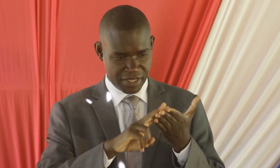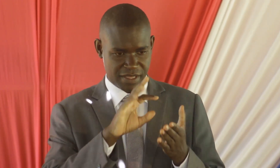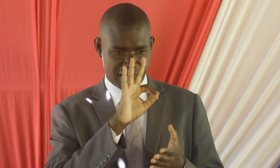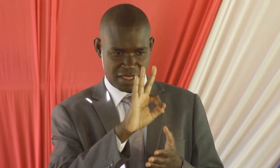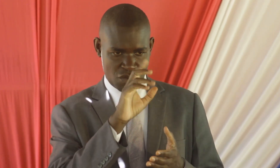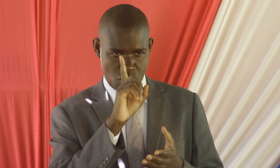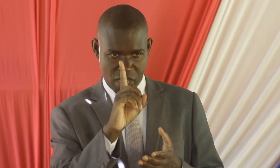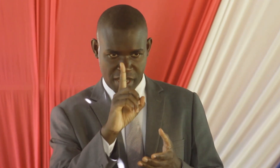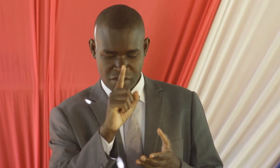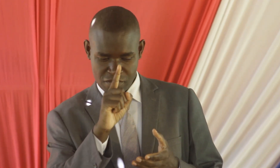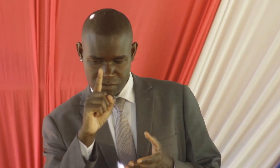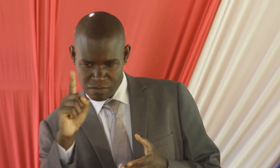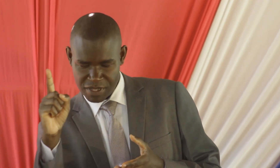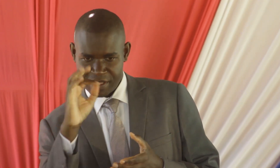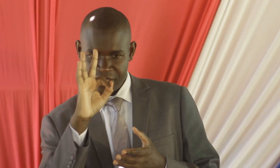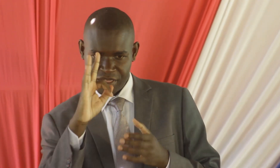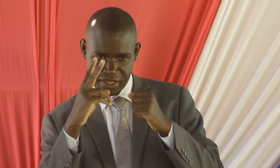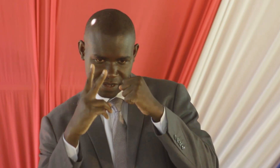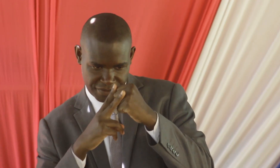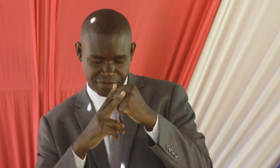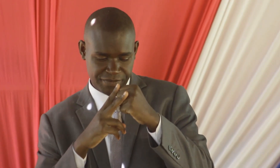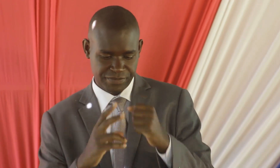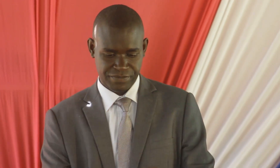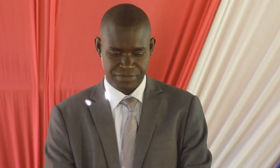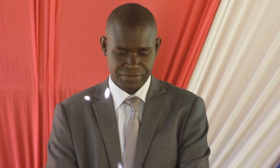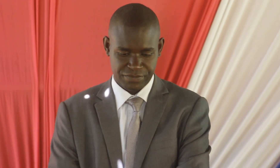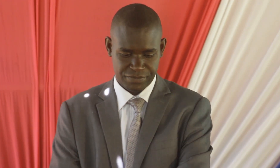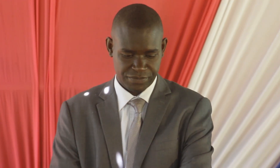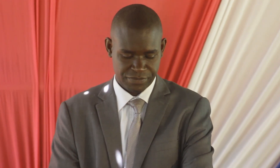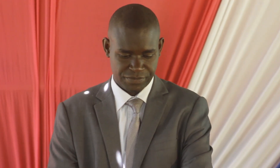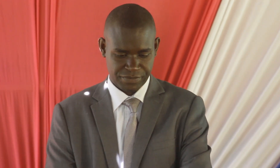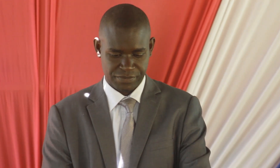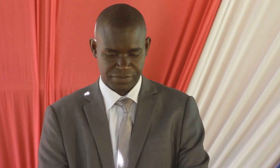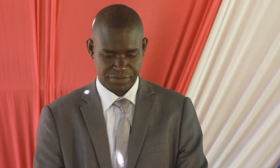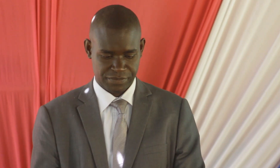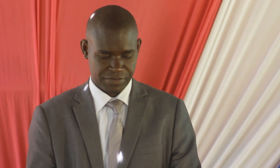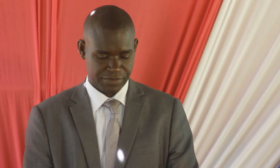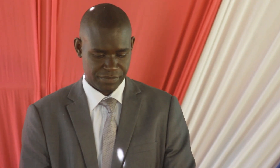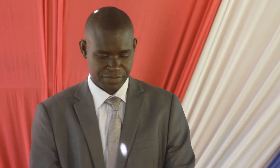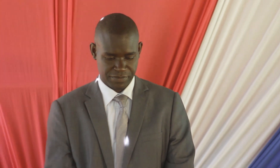Mark chapter 6. Verses 31 to 37. May you continue.